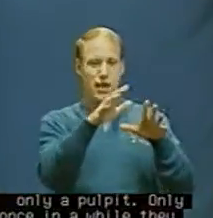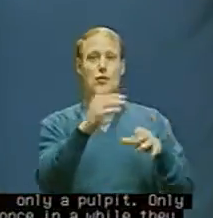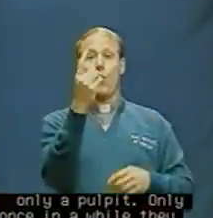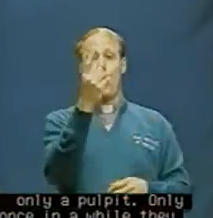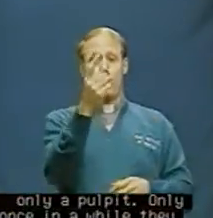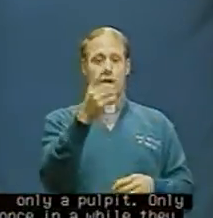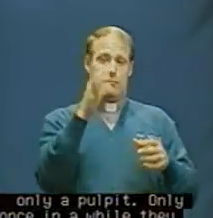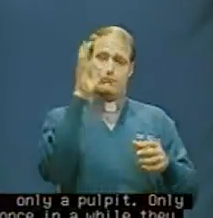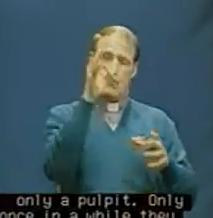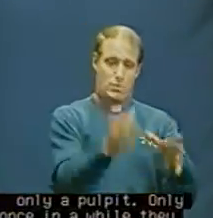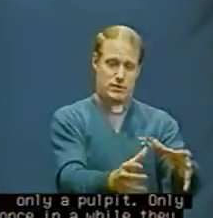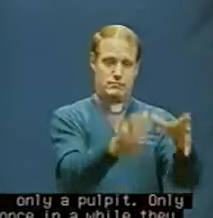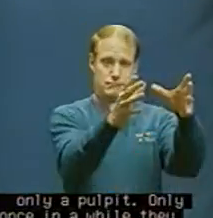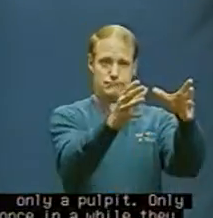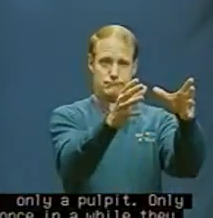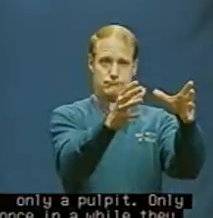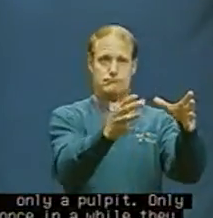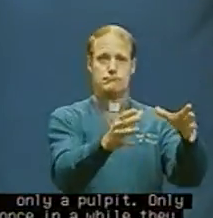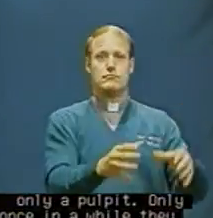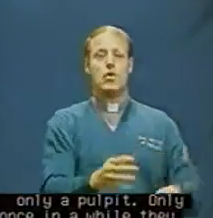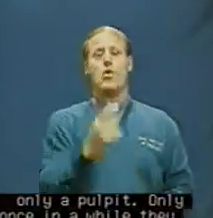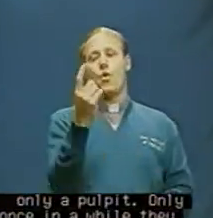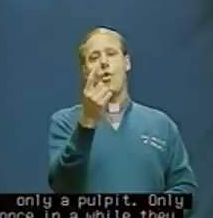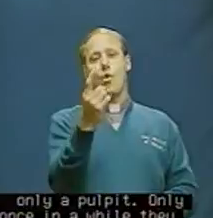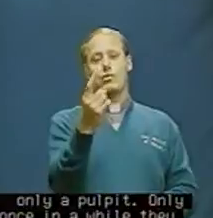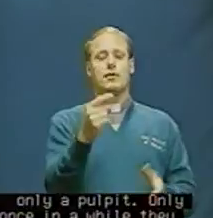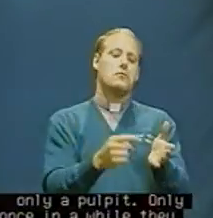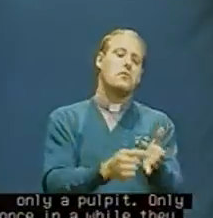They had only a pulpit, only once in a while.